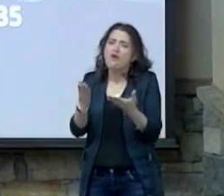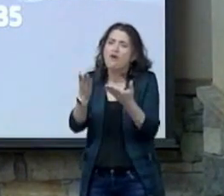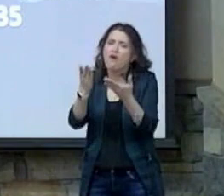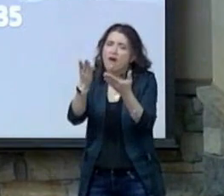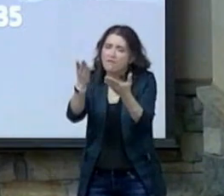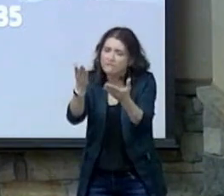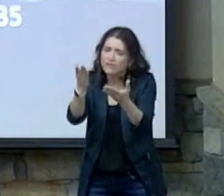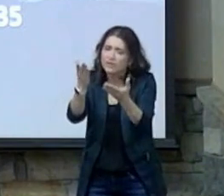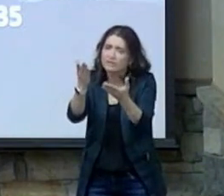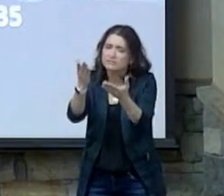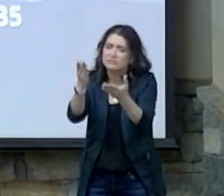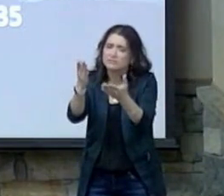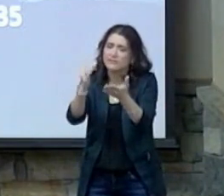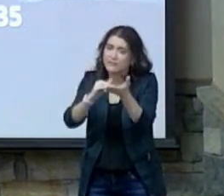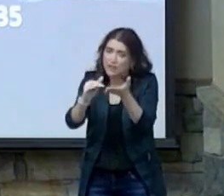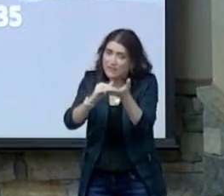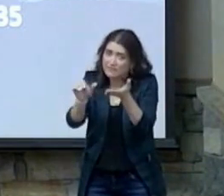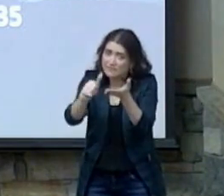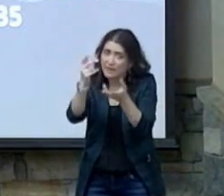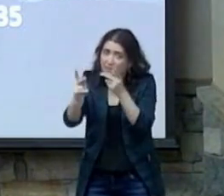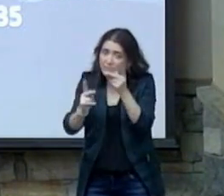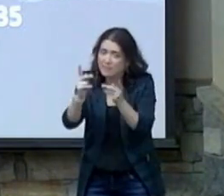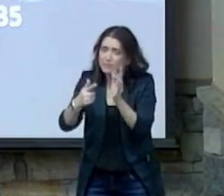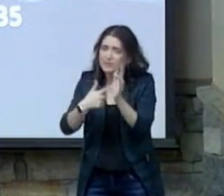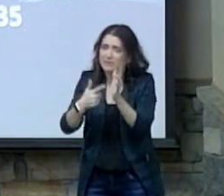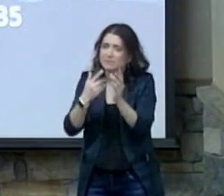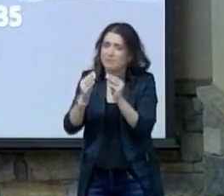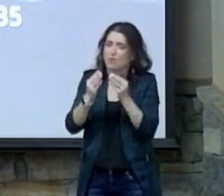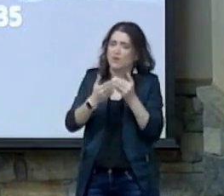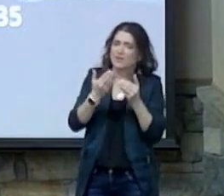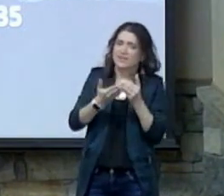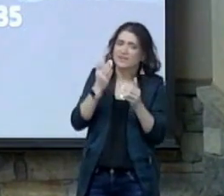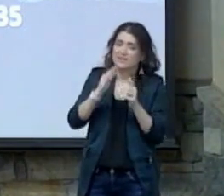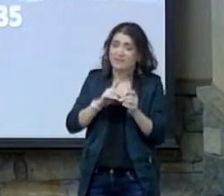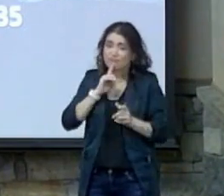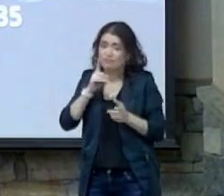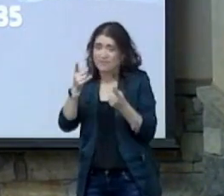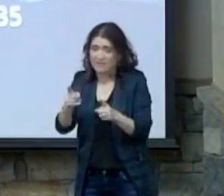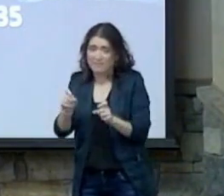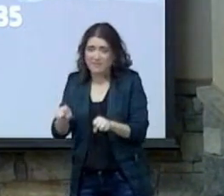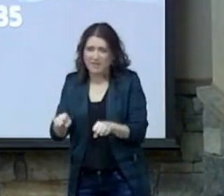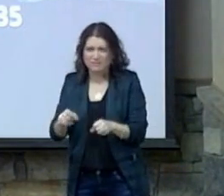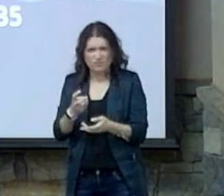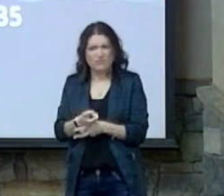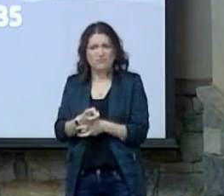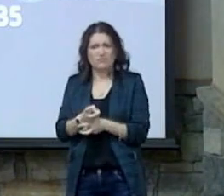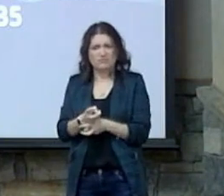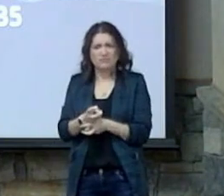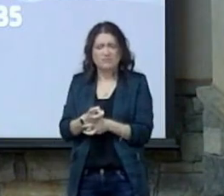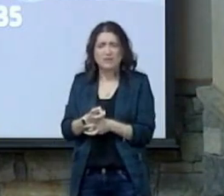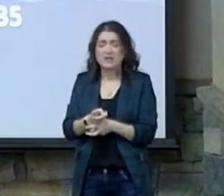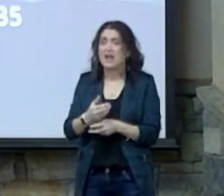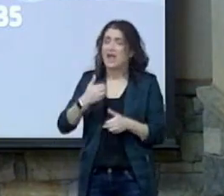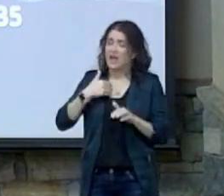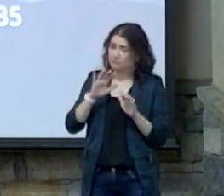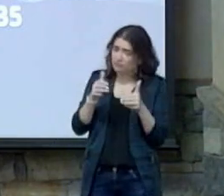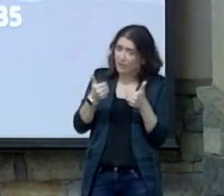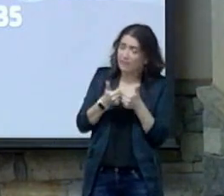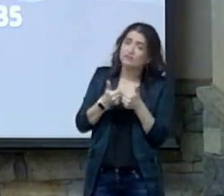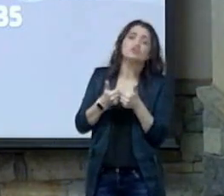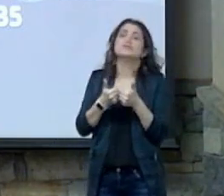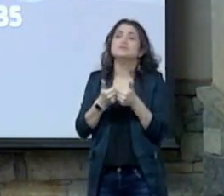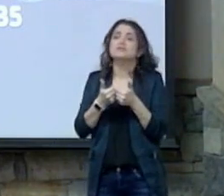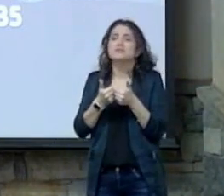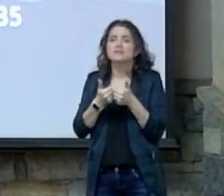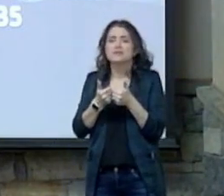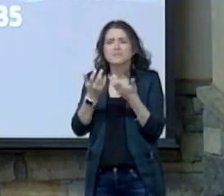to other people is many times easier said than done, isn't it? It's hard. It has its challenges, but